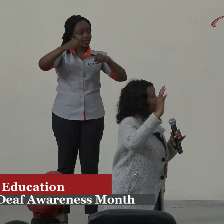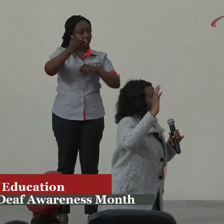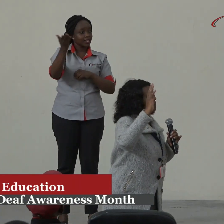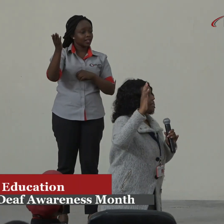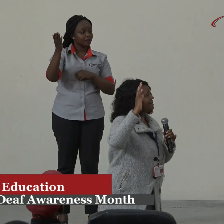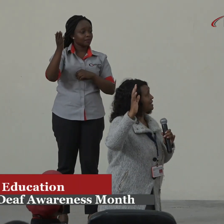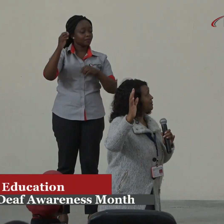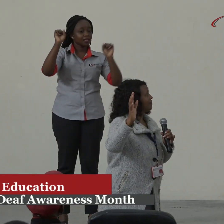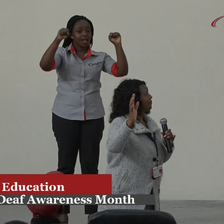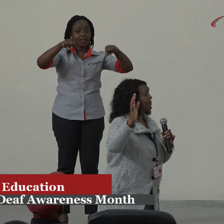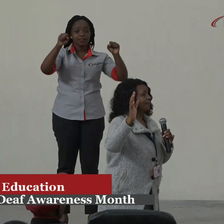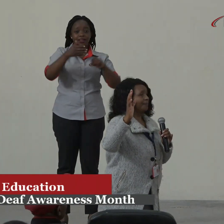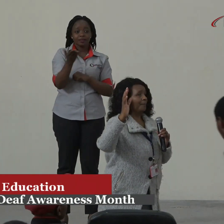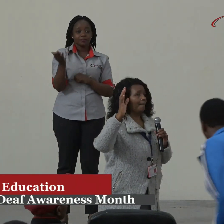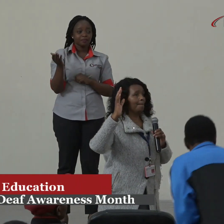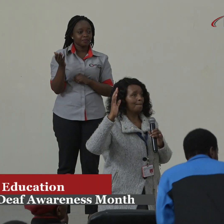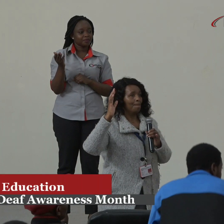Are we communicating?